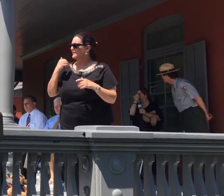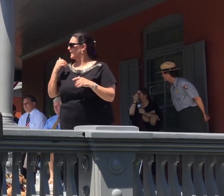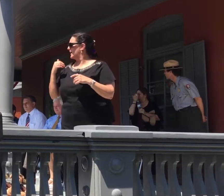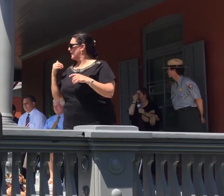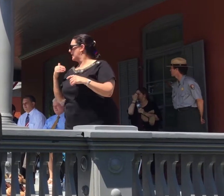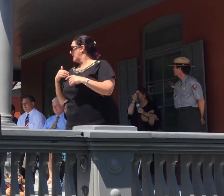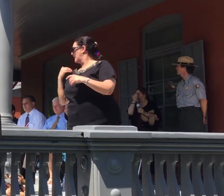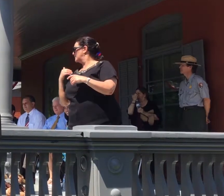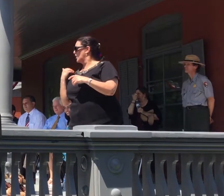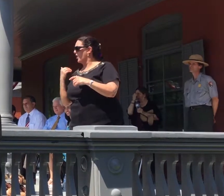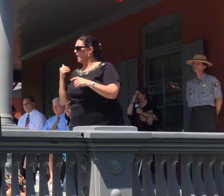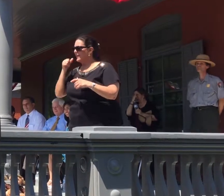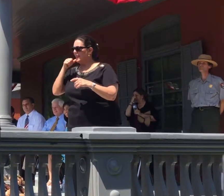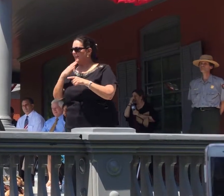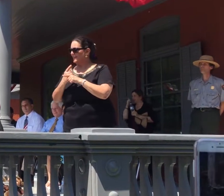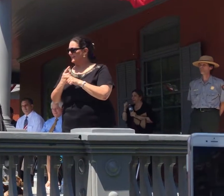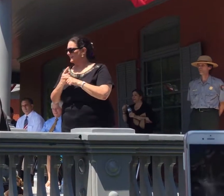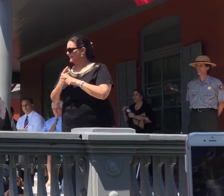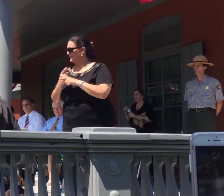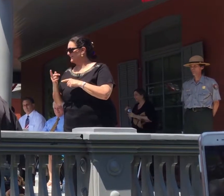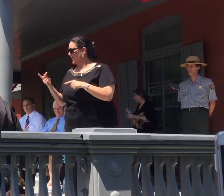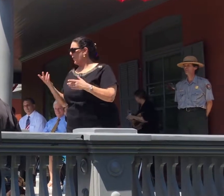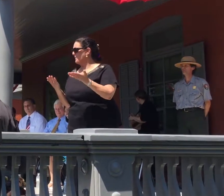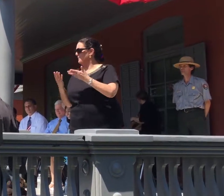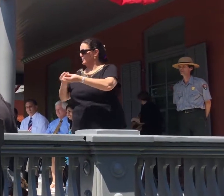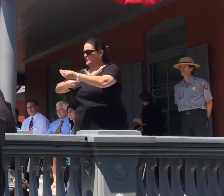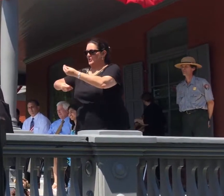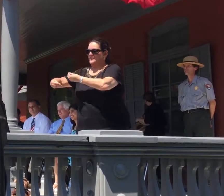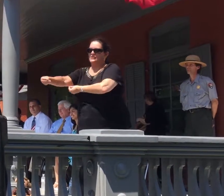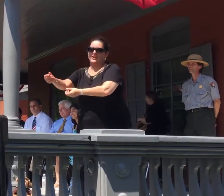who's held my hat, I think we should exchange.